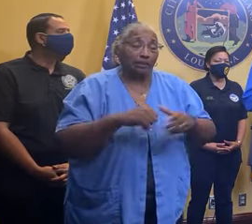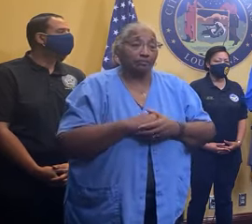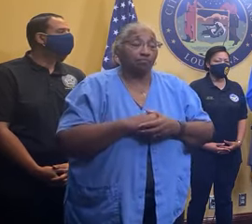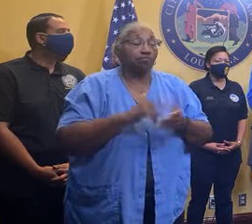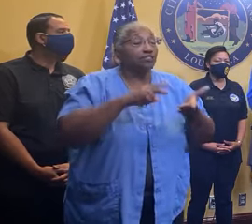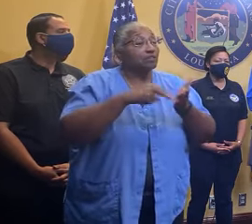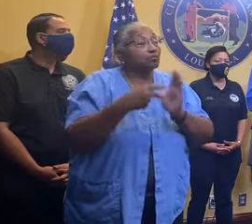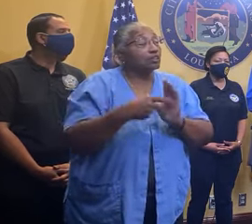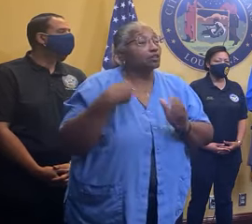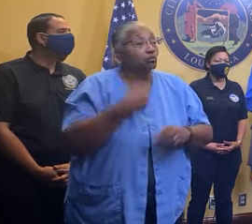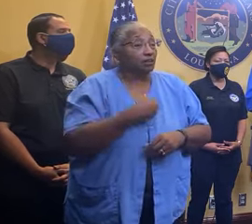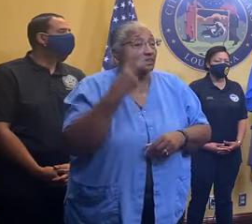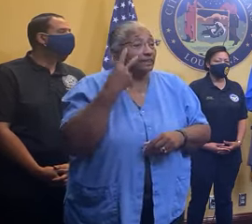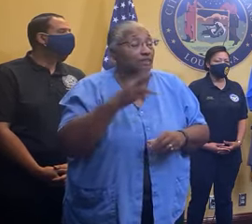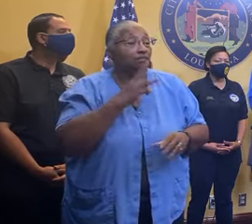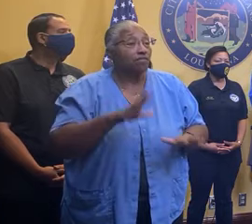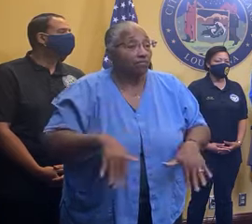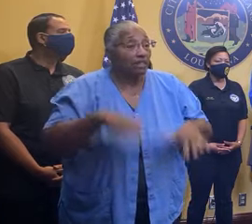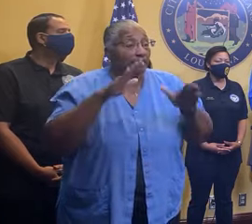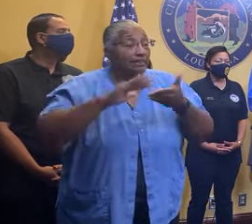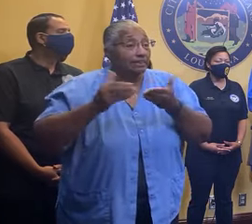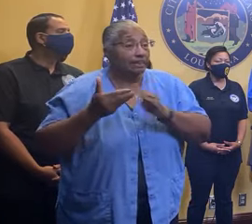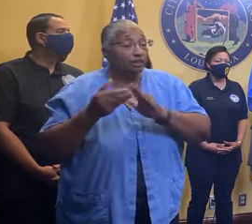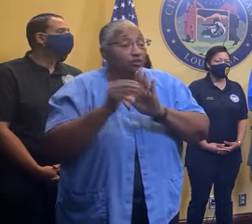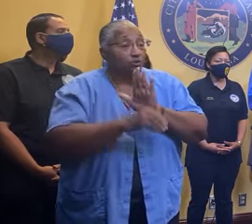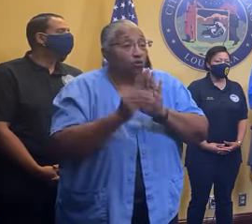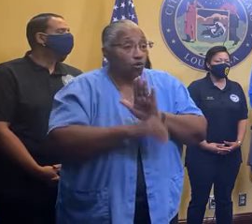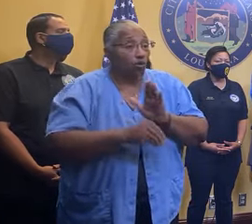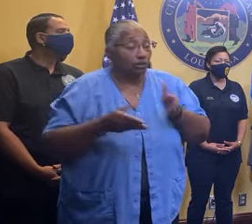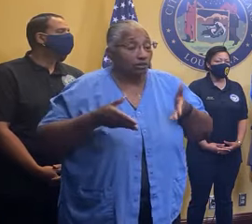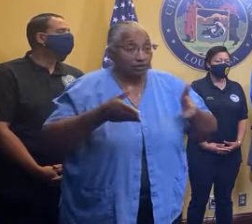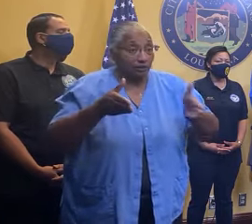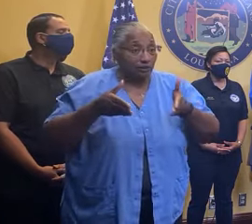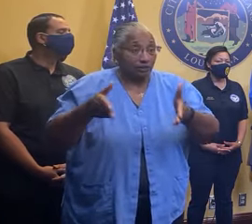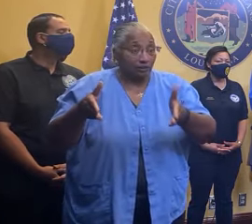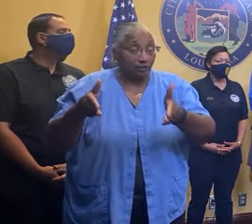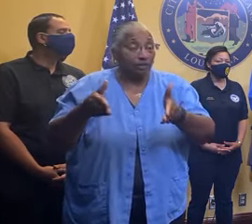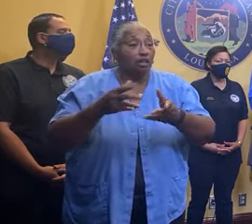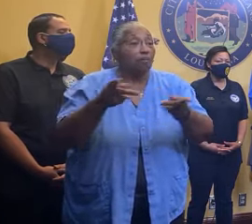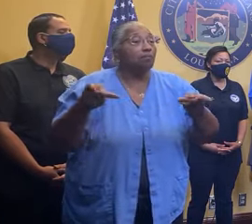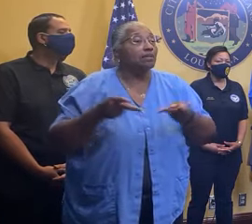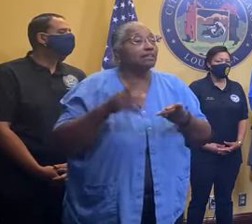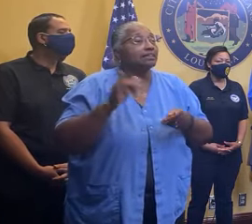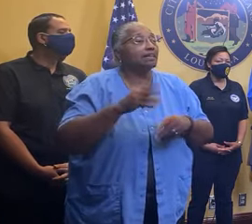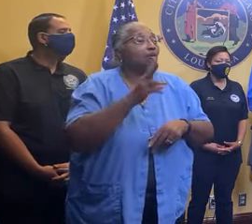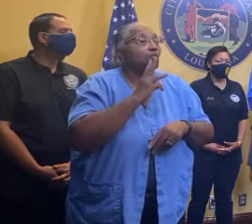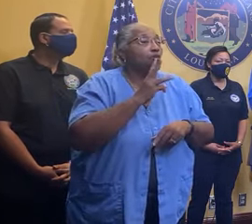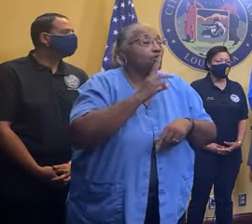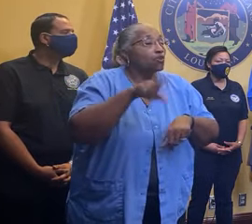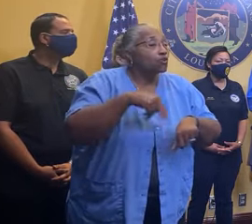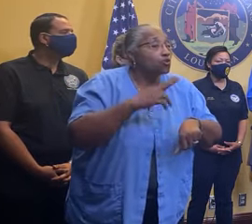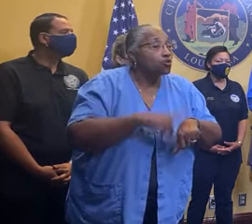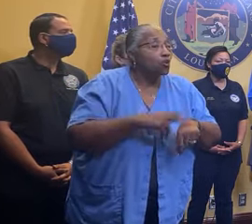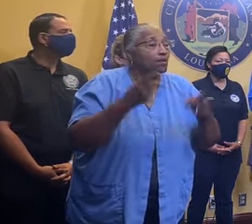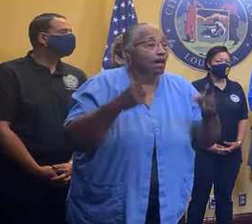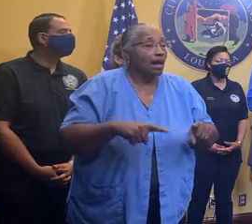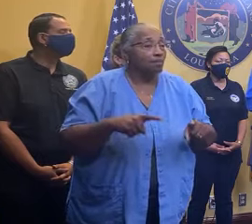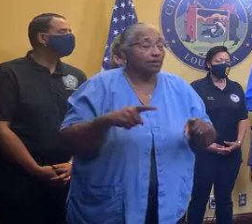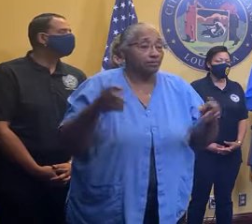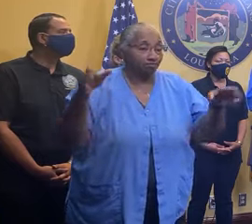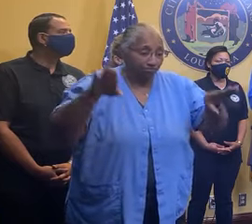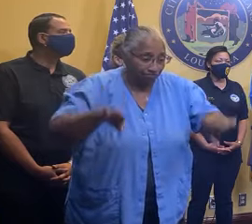means is we would see flooding in this city along public right-of-ways, in places where water typically congregates, low-lying areas,